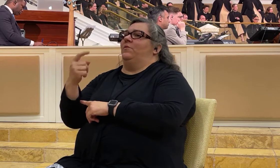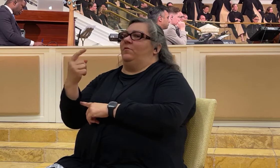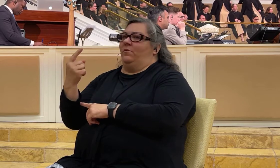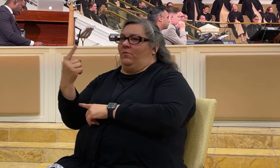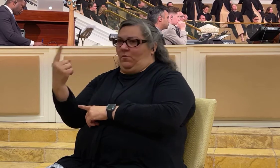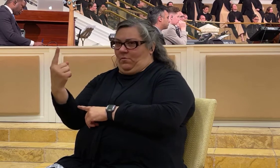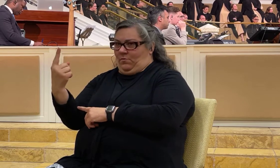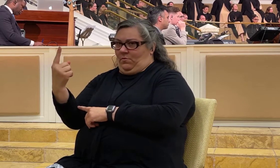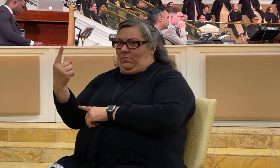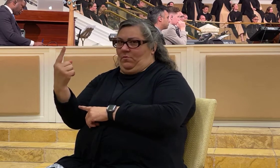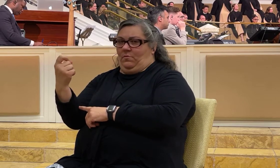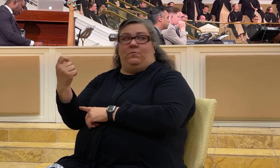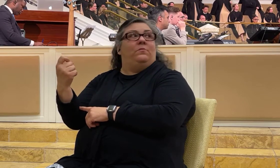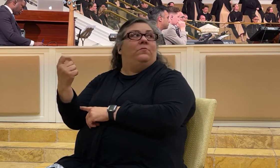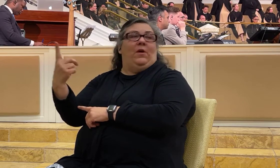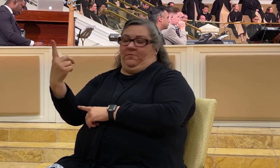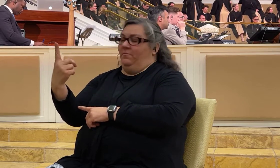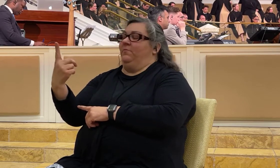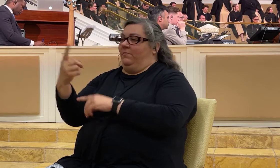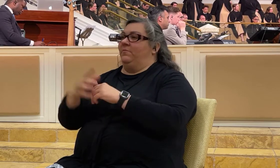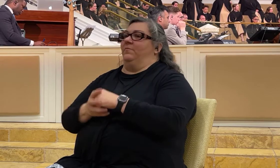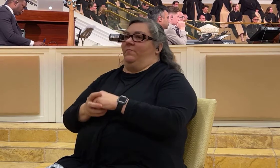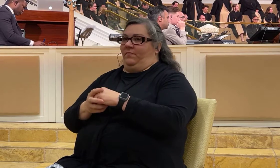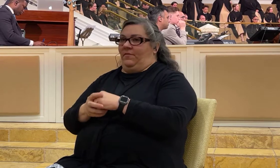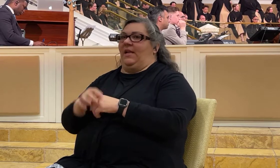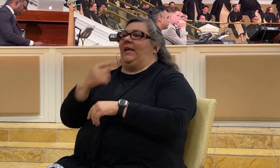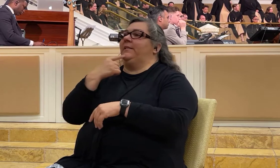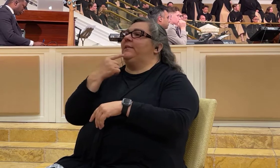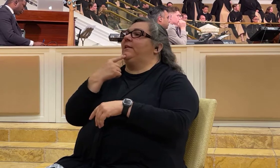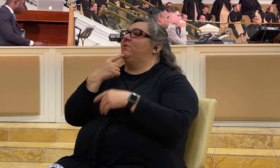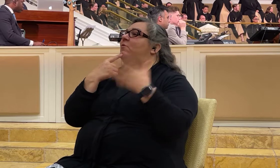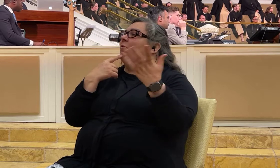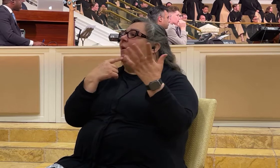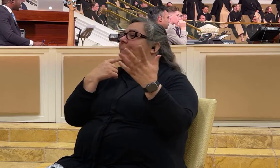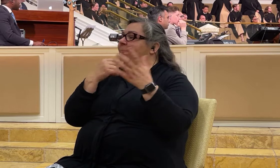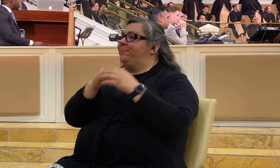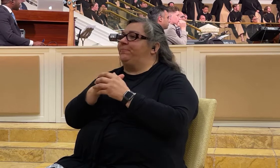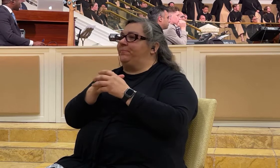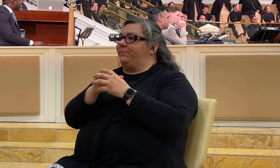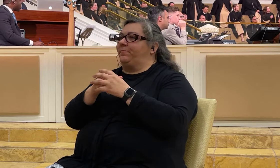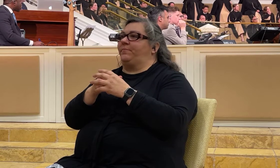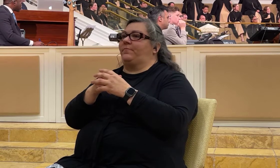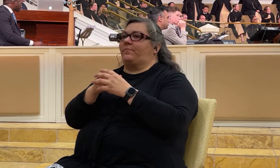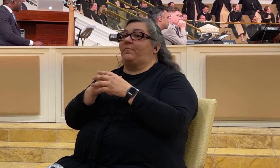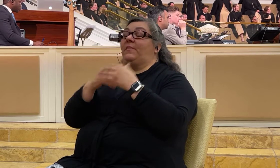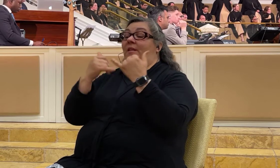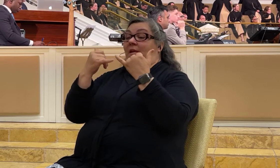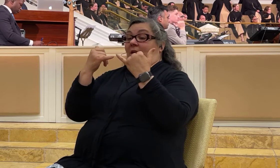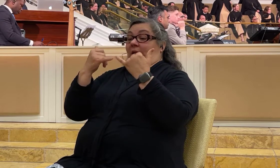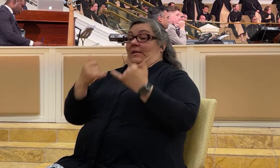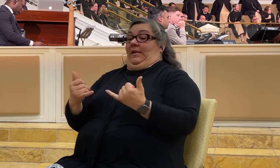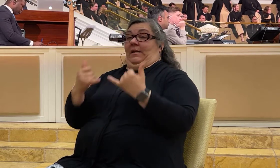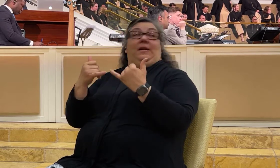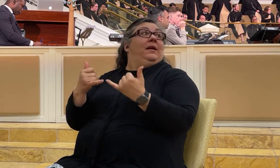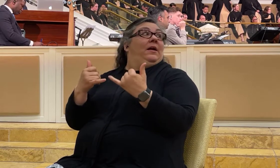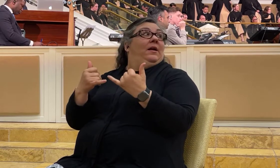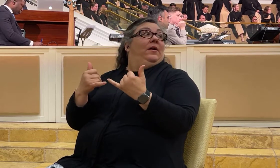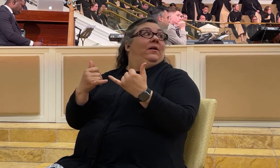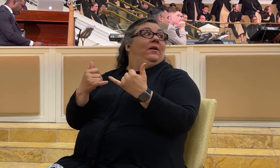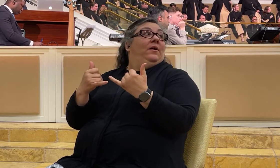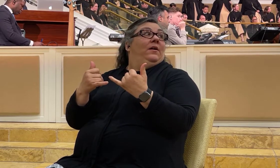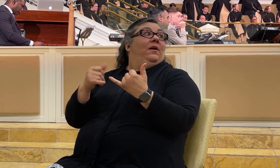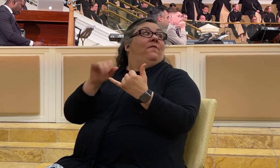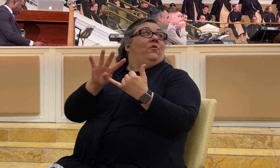and verse number 1, and it reads like this. Now, this is